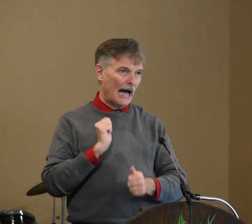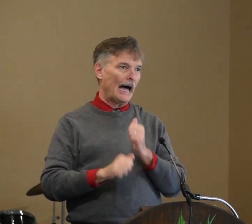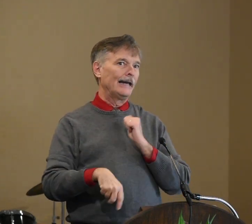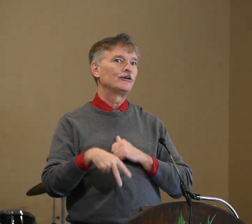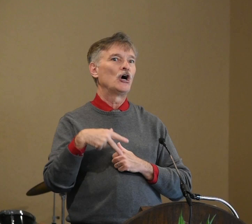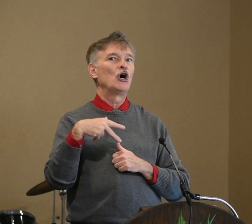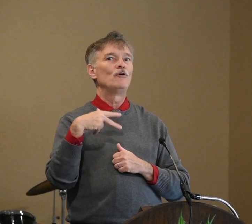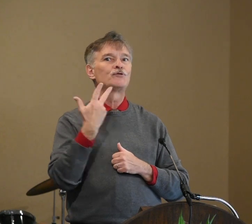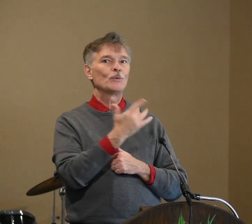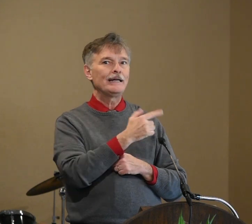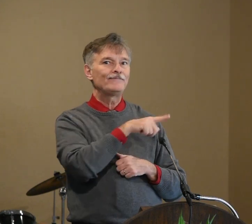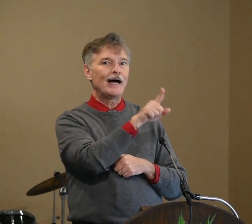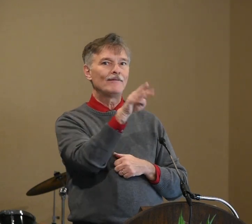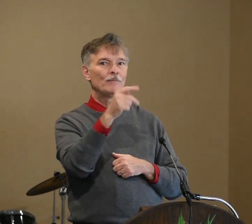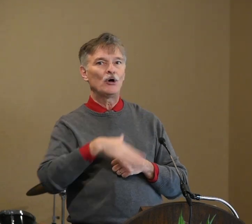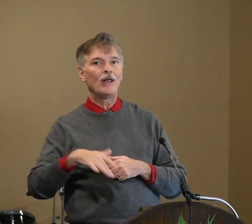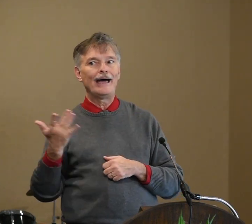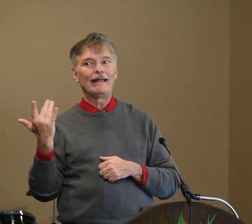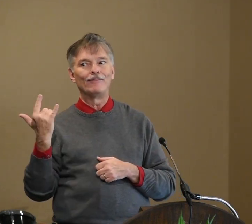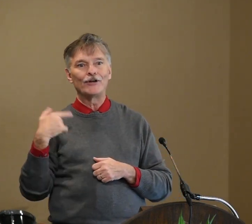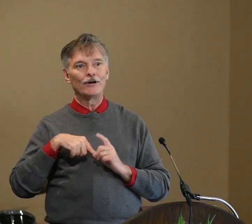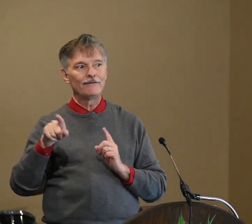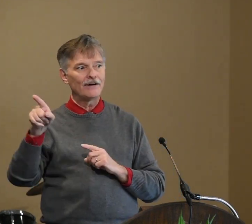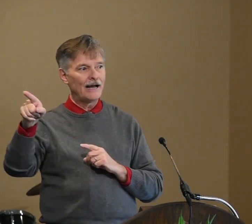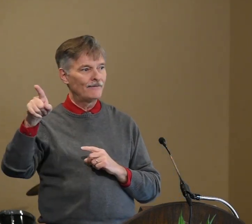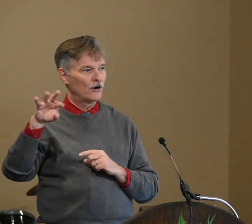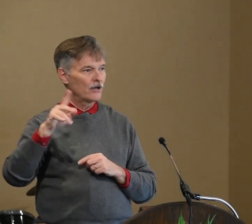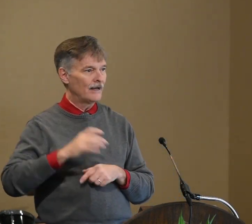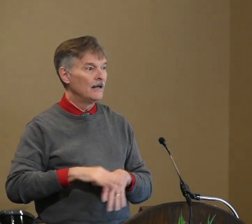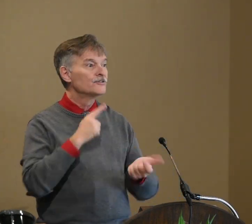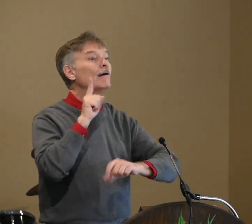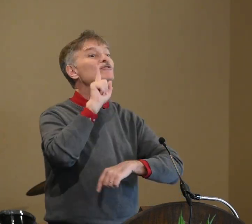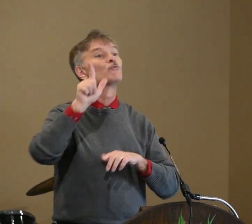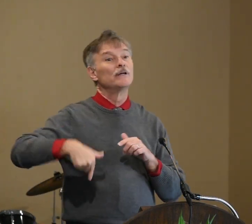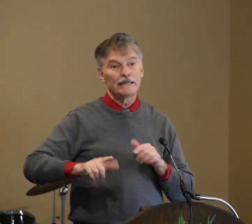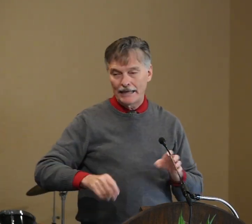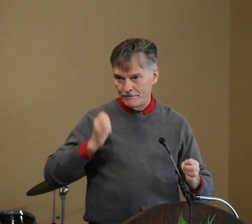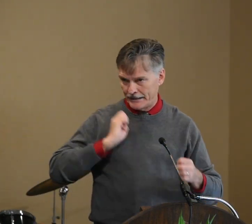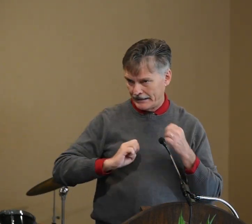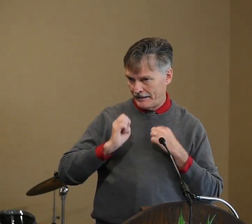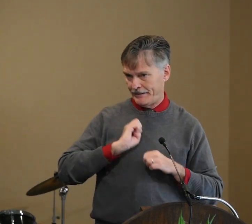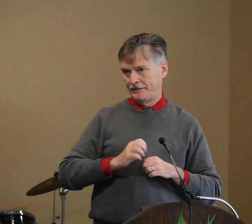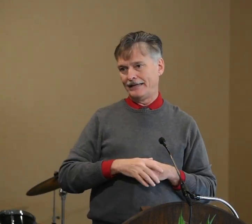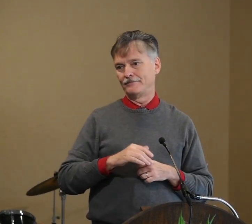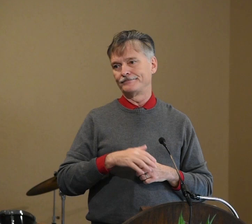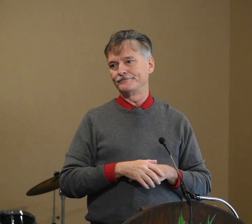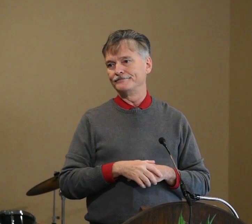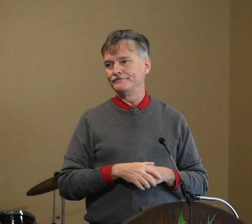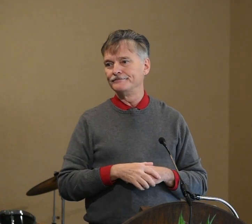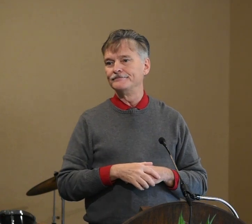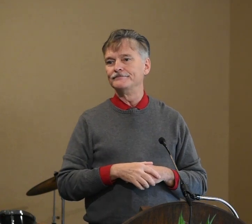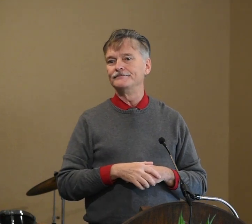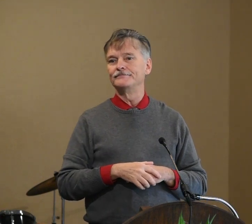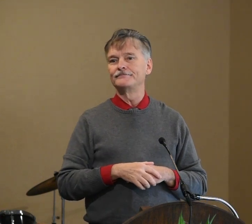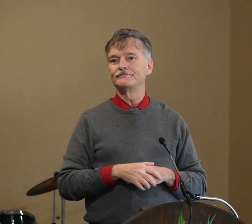I drove 25 on pole line and 35 on Covell. So I was really late picking up Emily